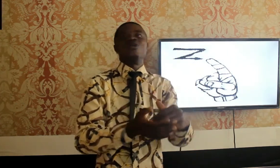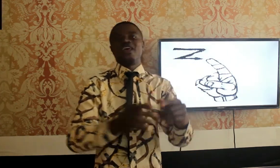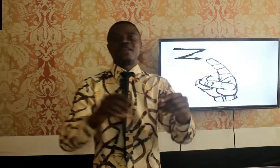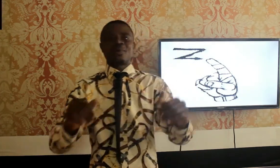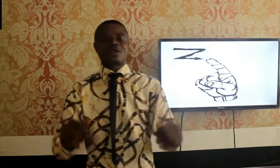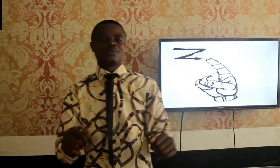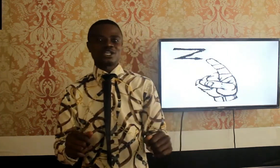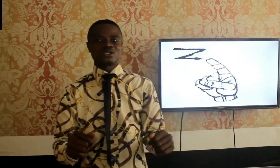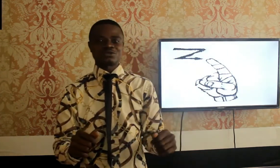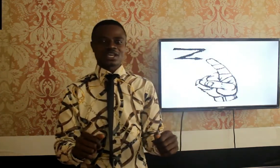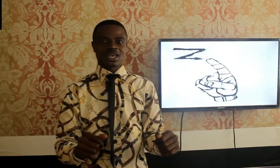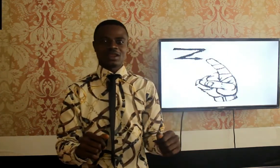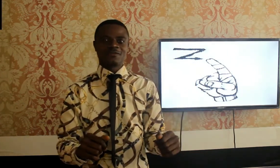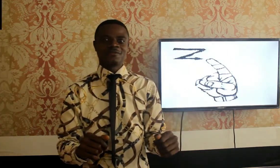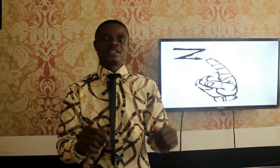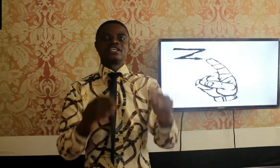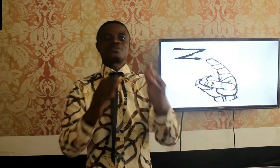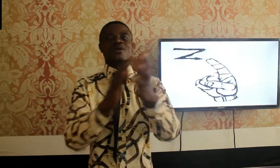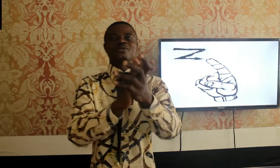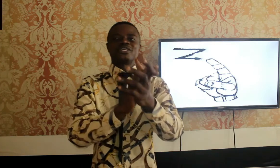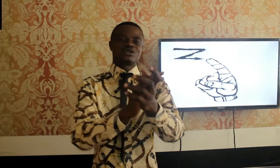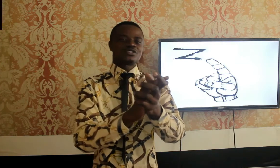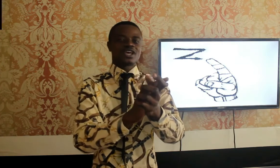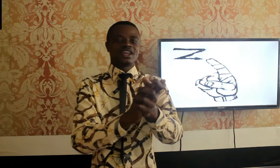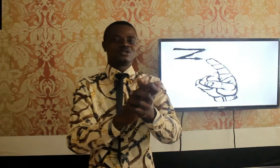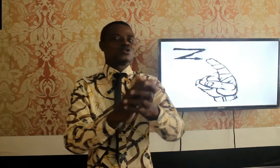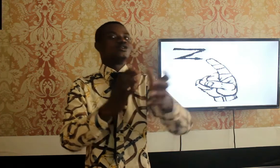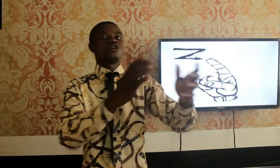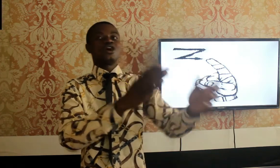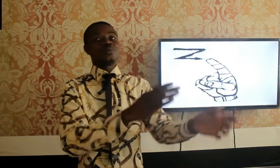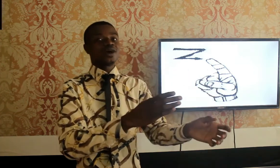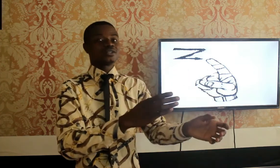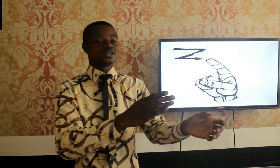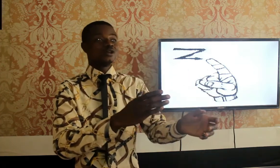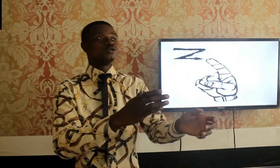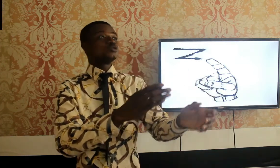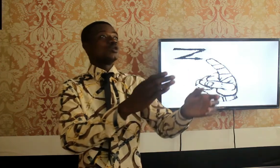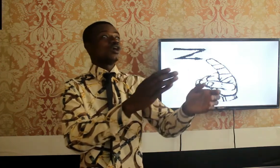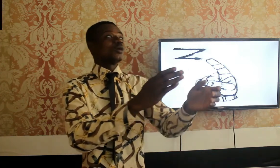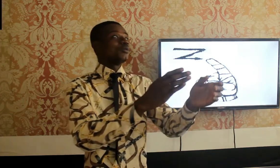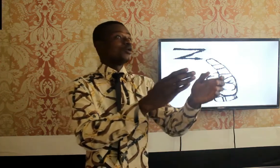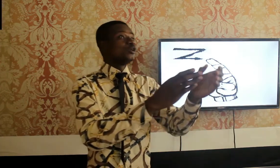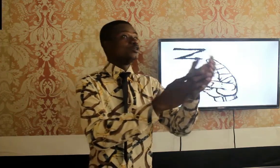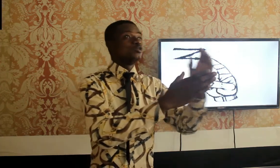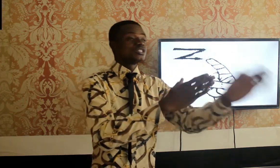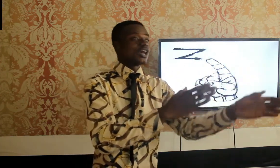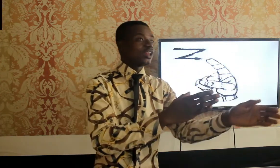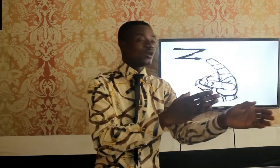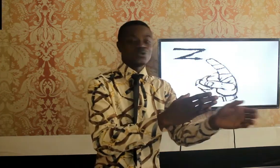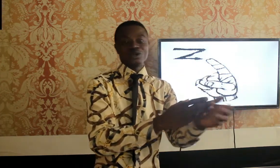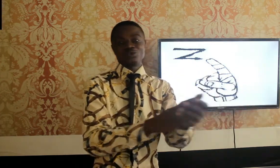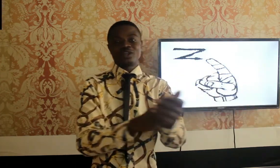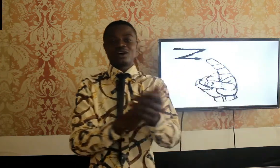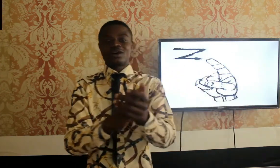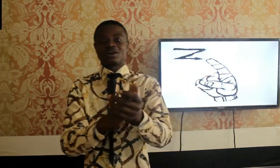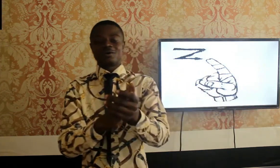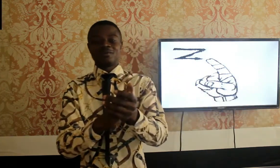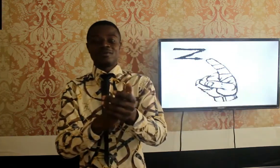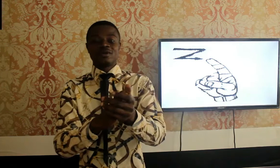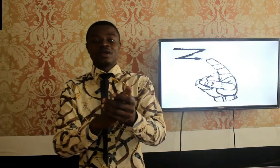we will learn the parameters of signing. These parameters of signing is going to help us to do sign language without